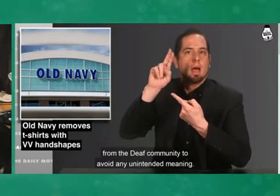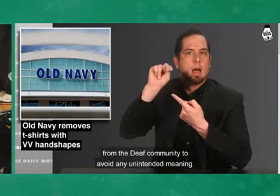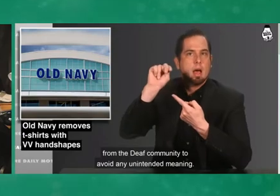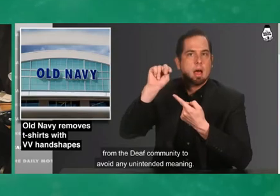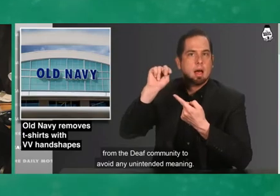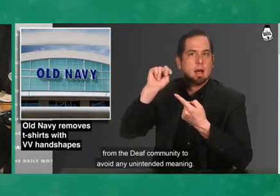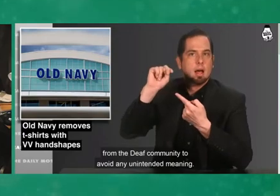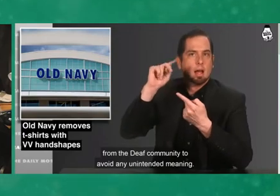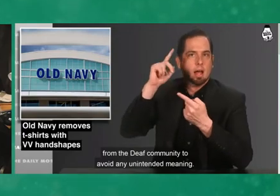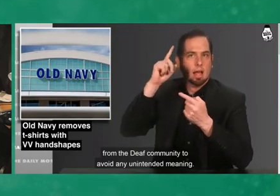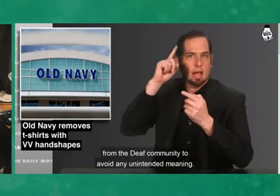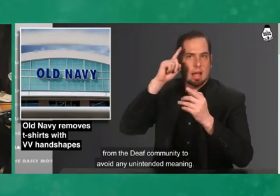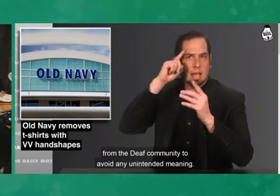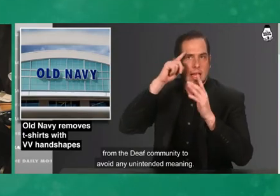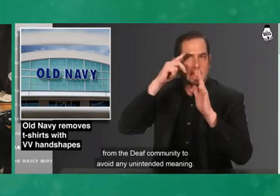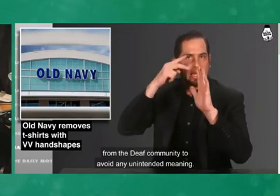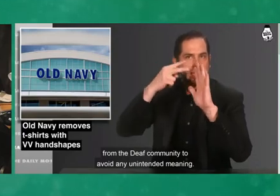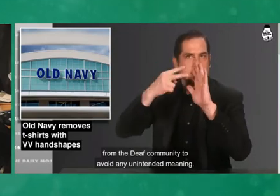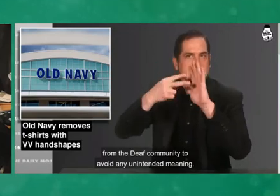again,